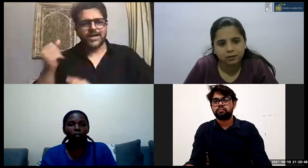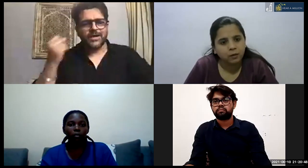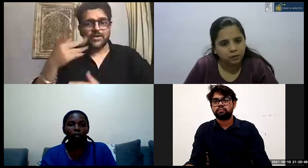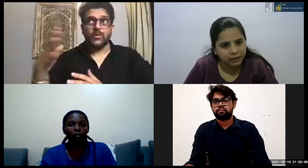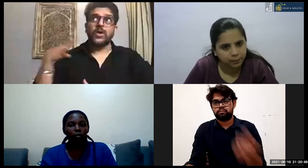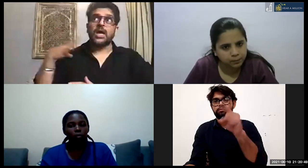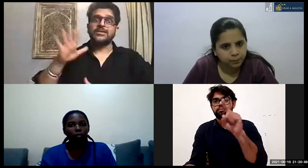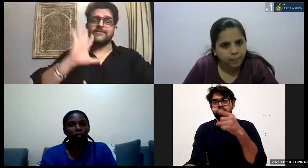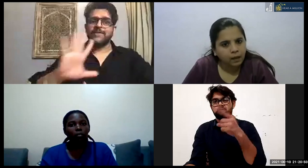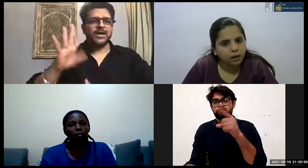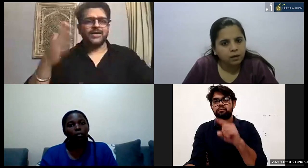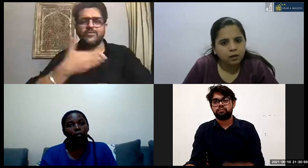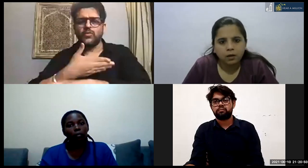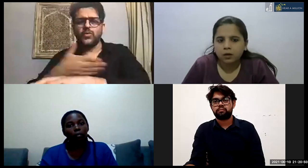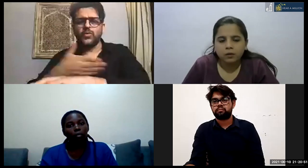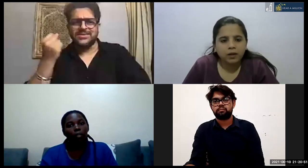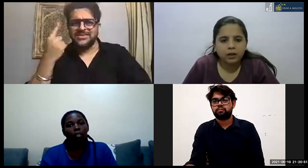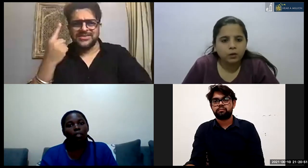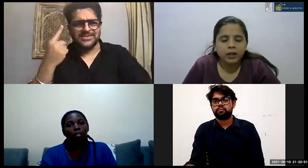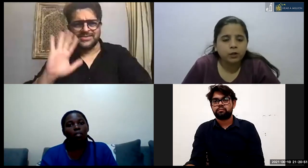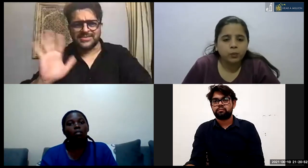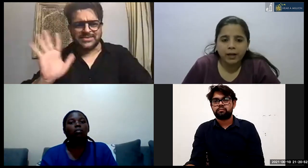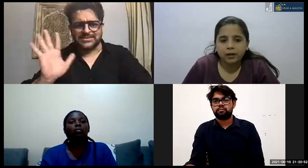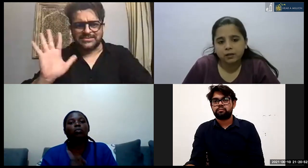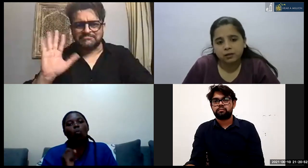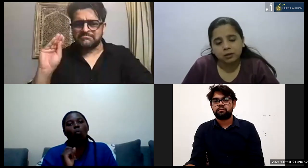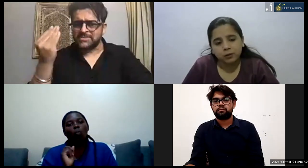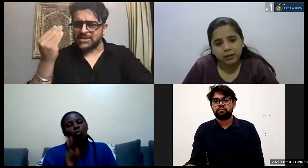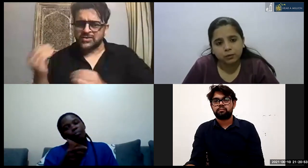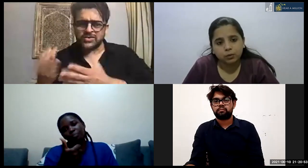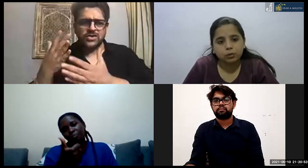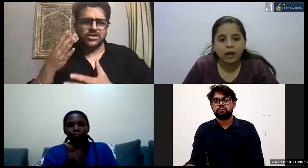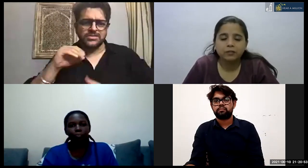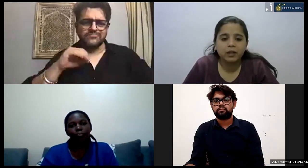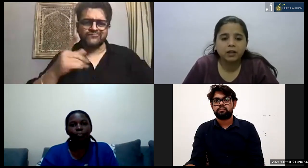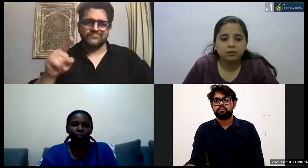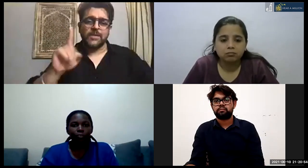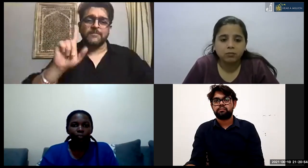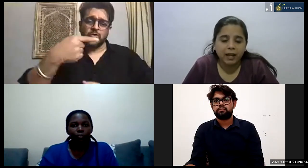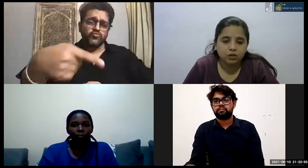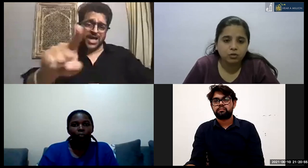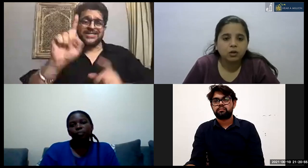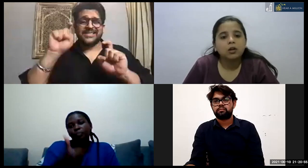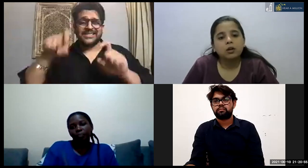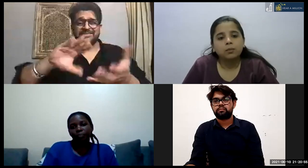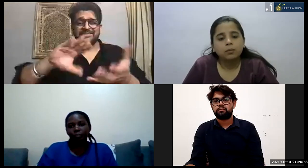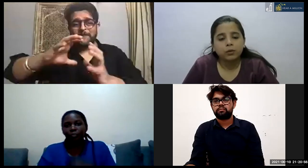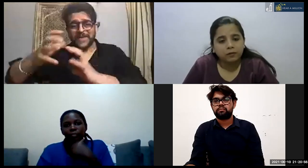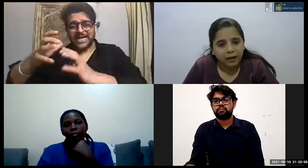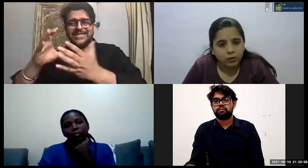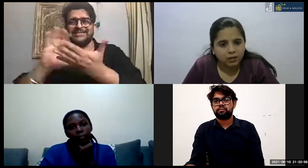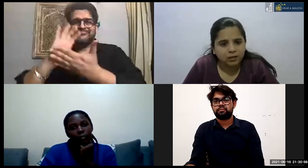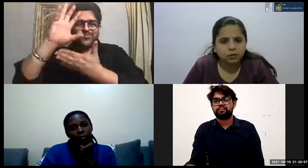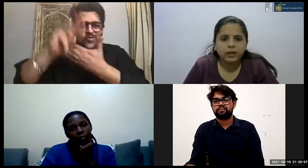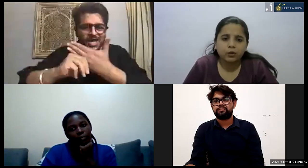the parents involved with them. We don't need to wait for them to have the age more